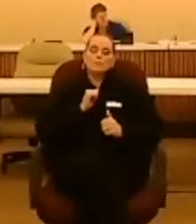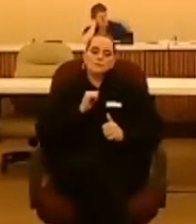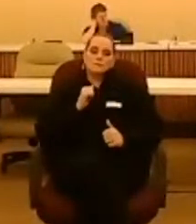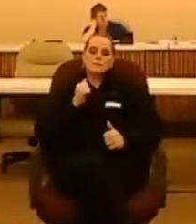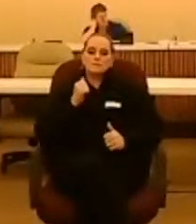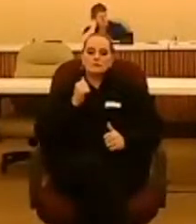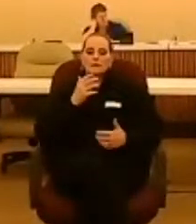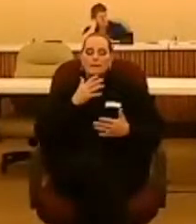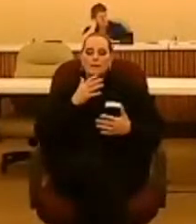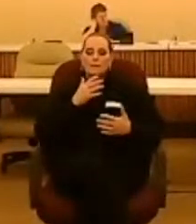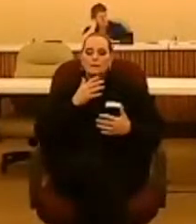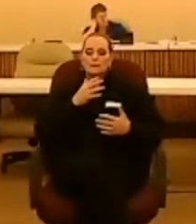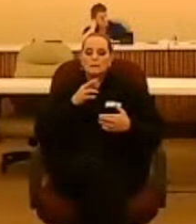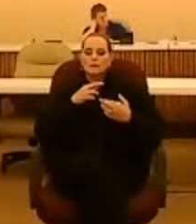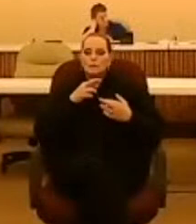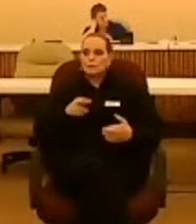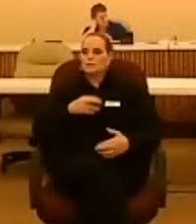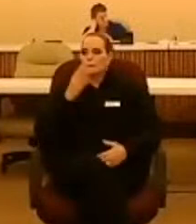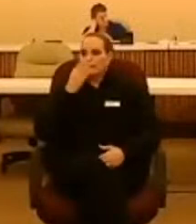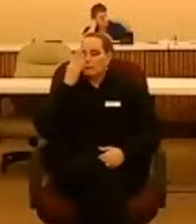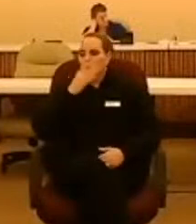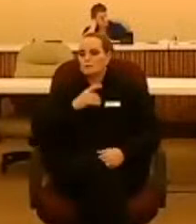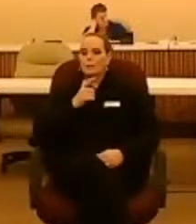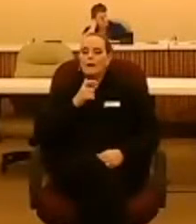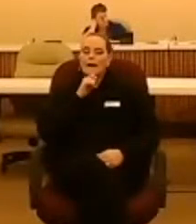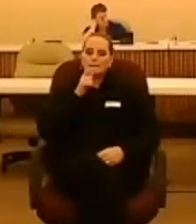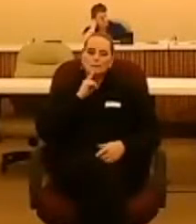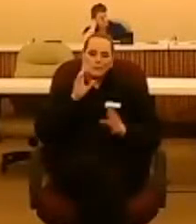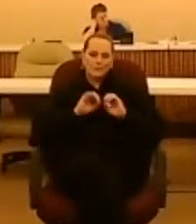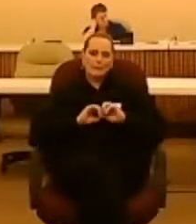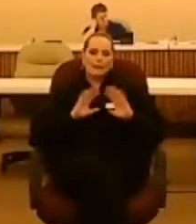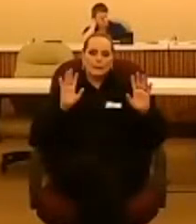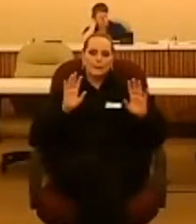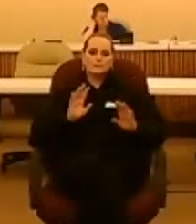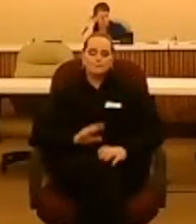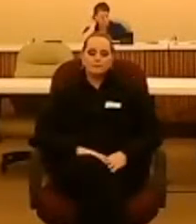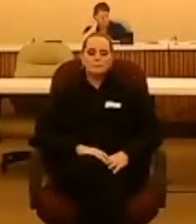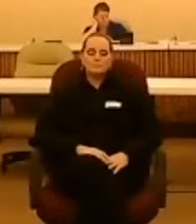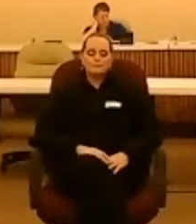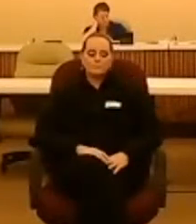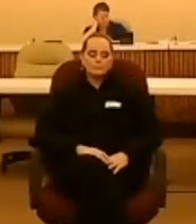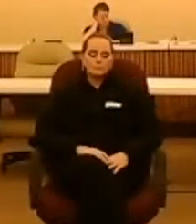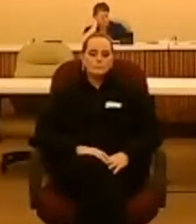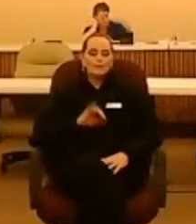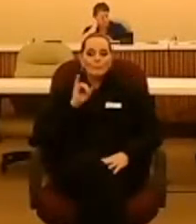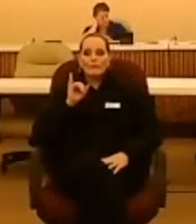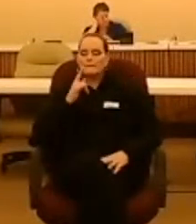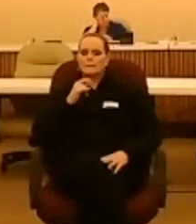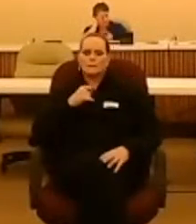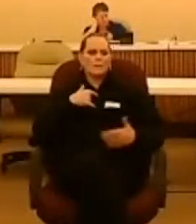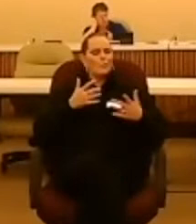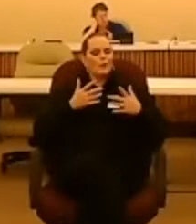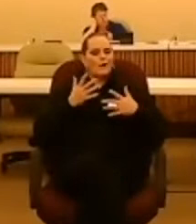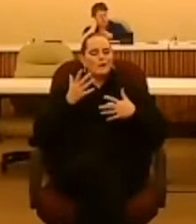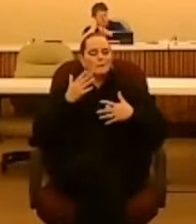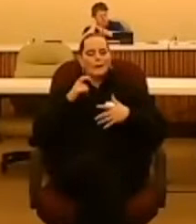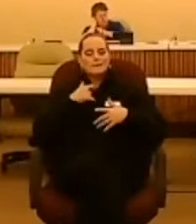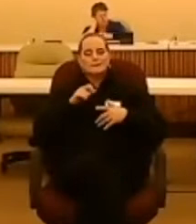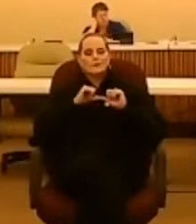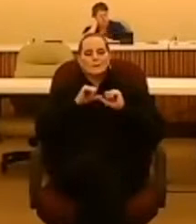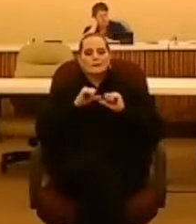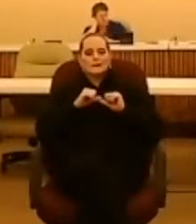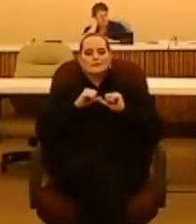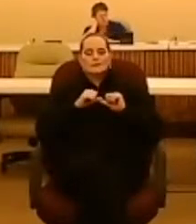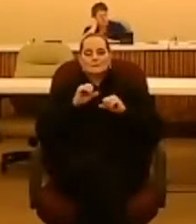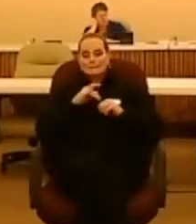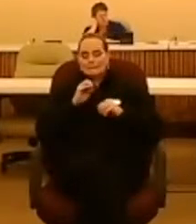frontage. So I just wanted to make that clear in case someone said, well, why didn't the sidewalk continue north on